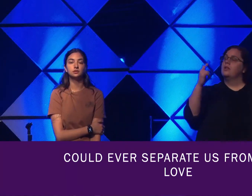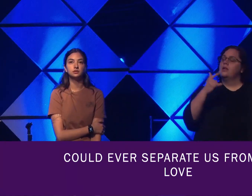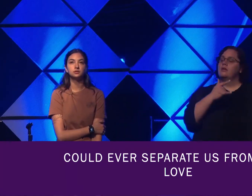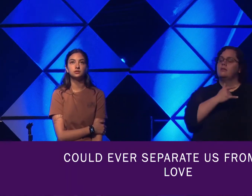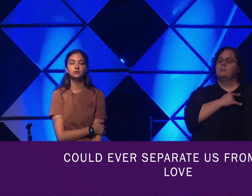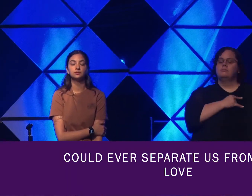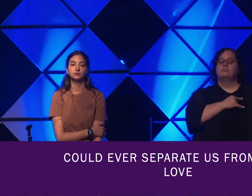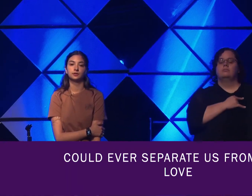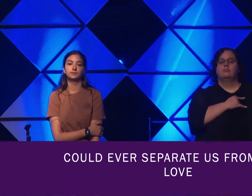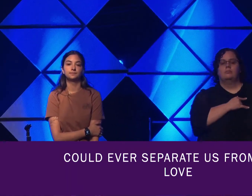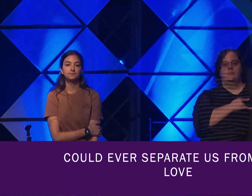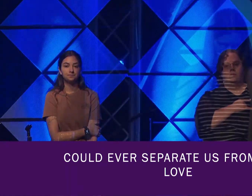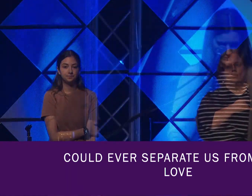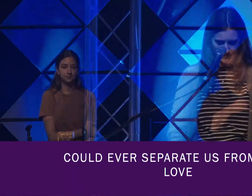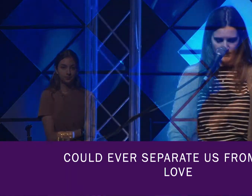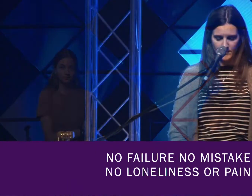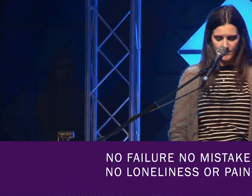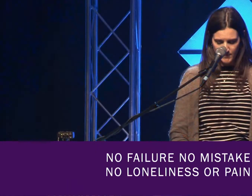your love.